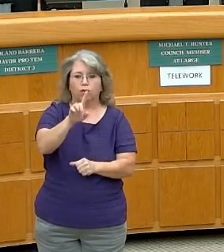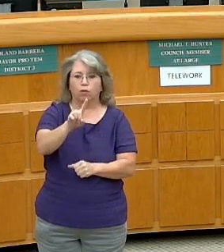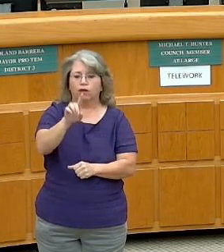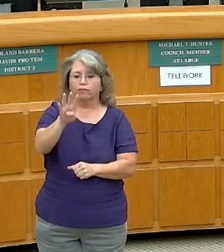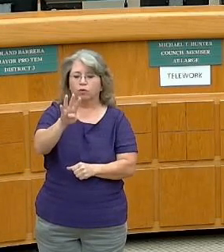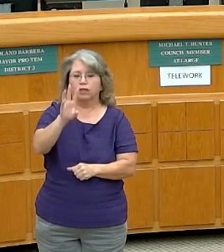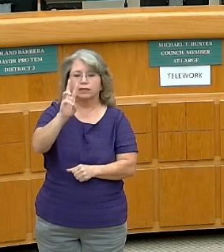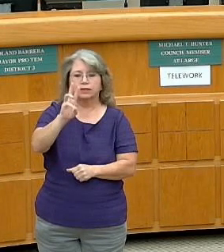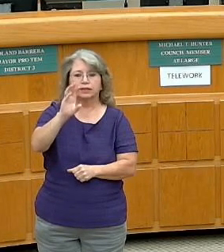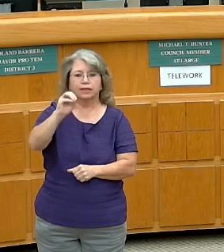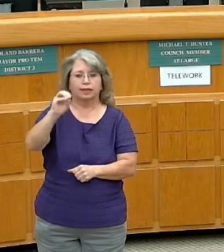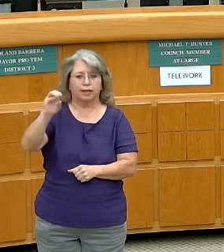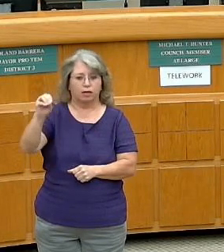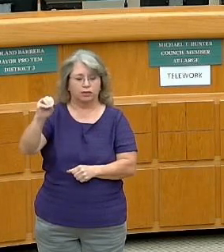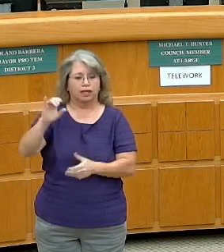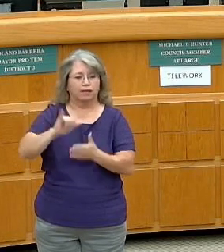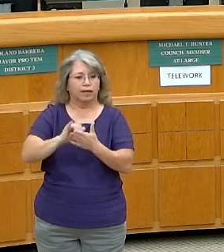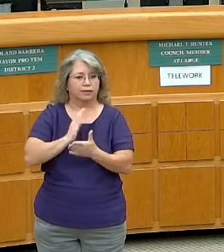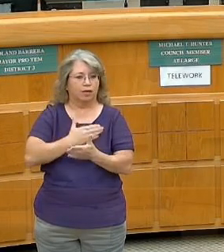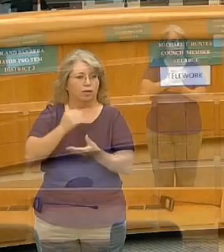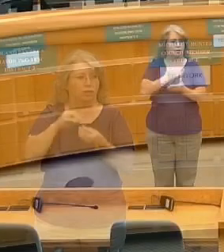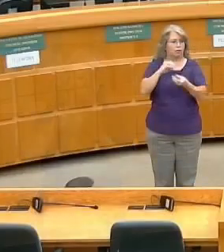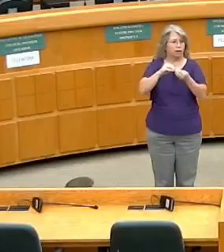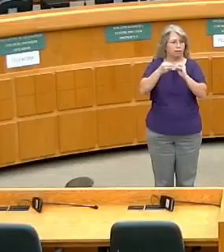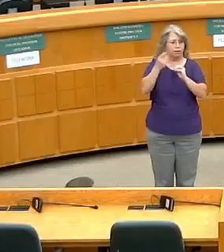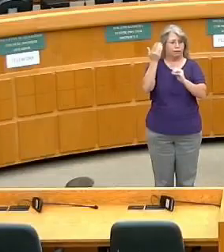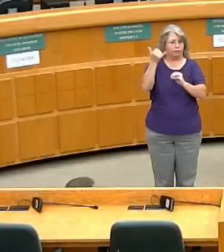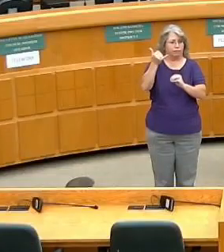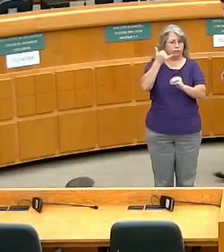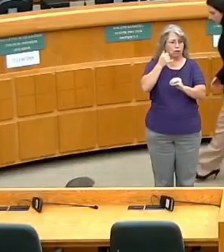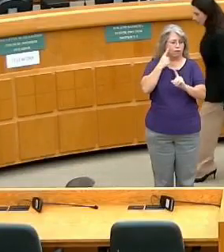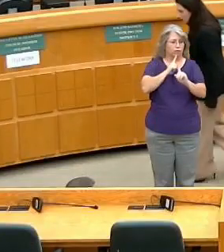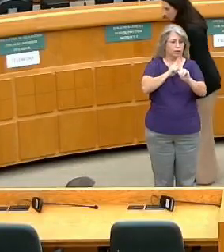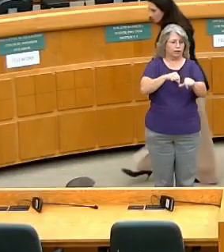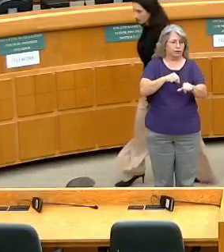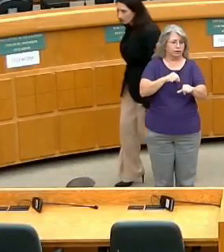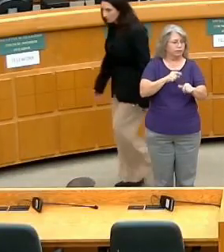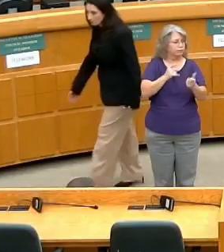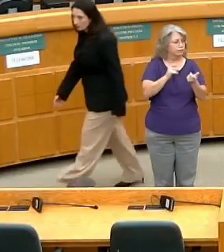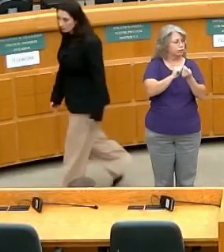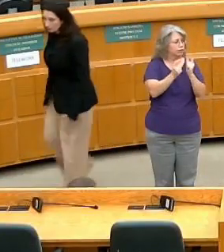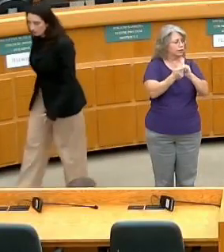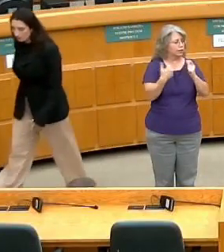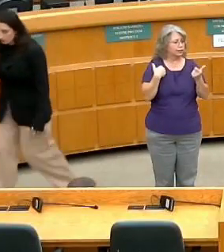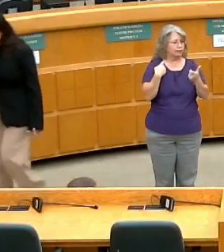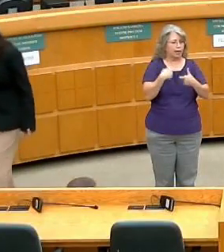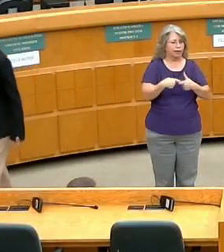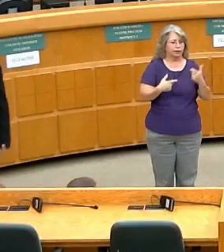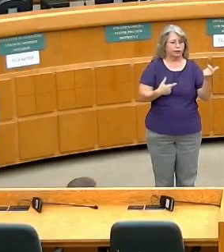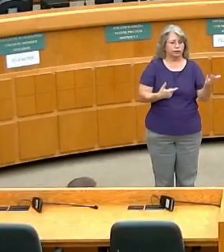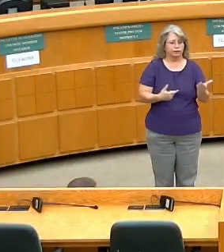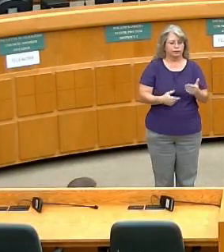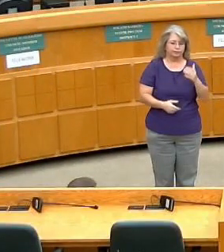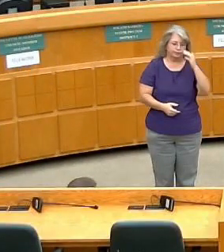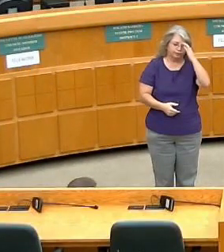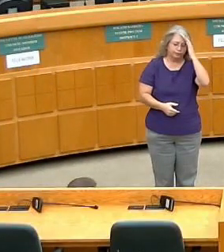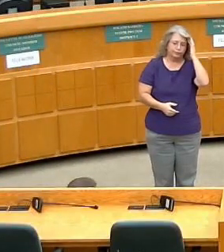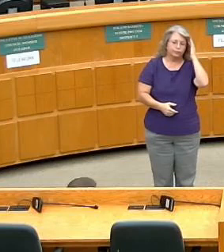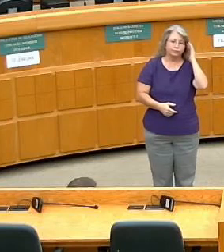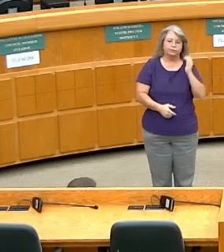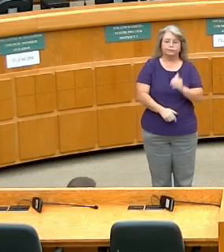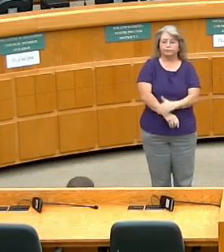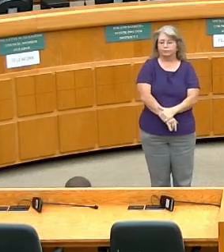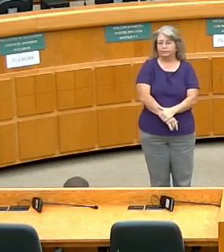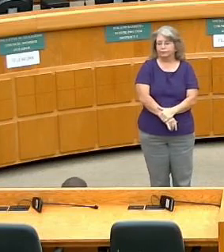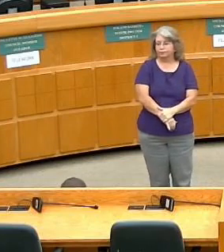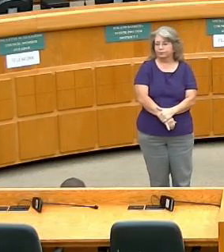414-6000 is the number for the hotline. Thank you. En resumen, acabo de actualizar mis órdenes que reflejan las órdenes a nivel estatal. Las